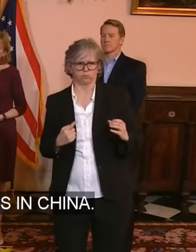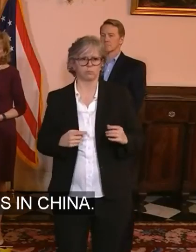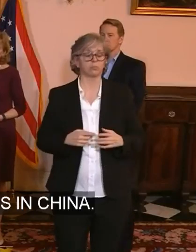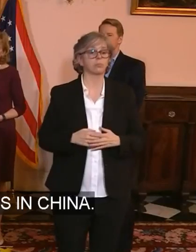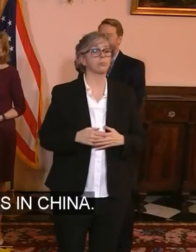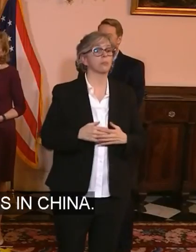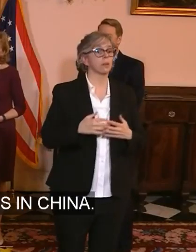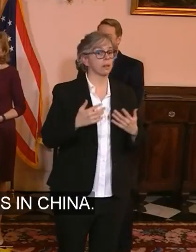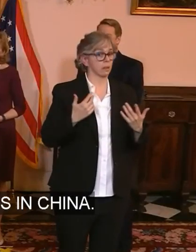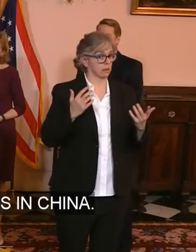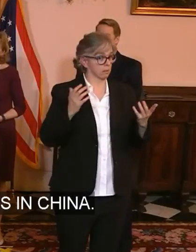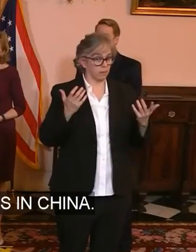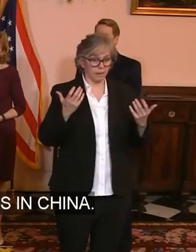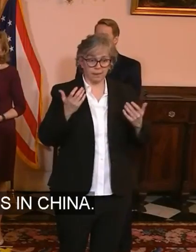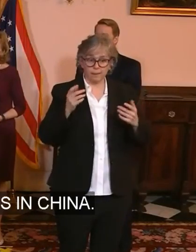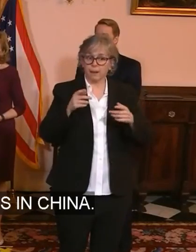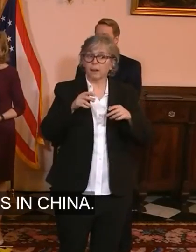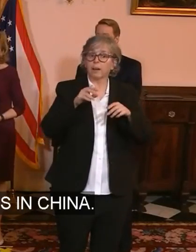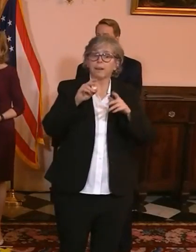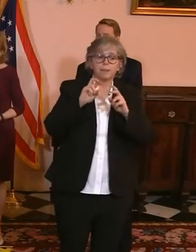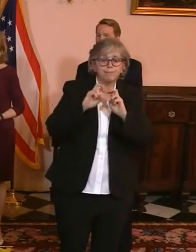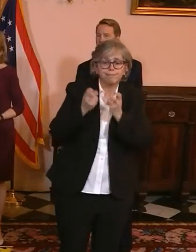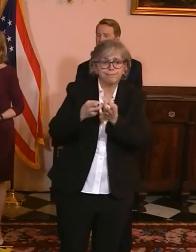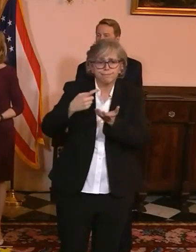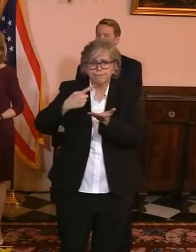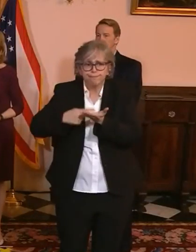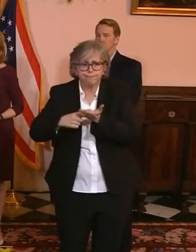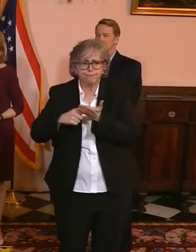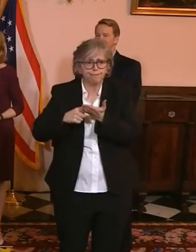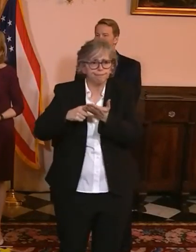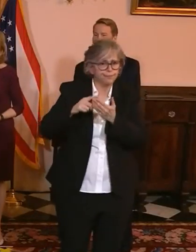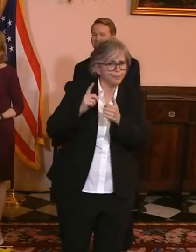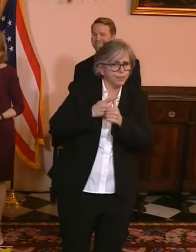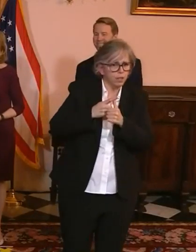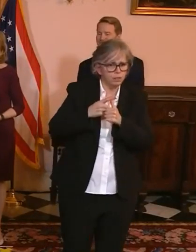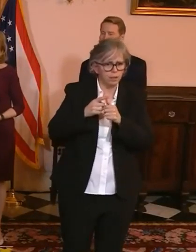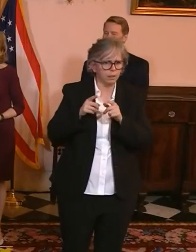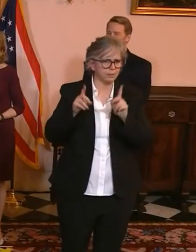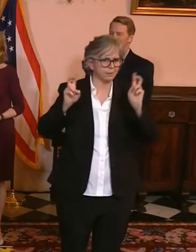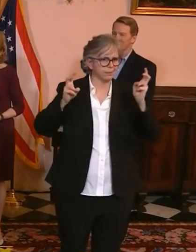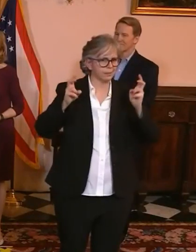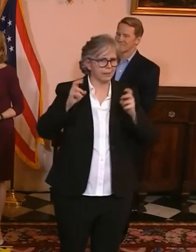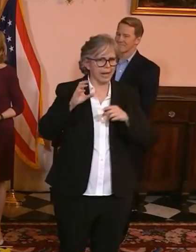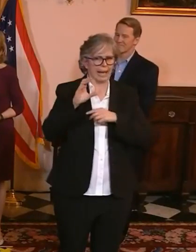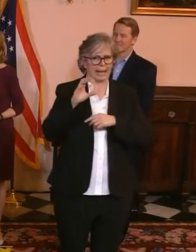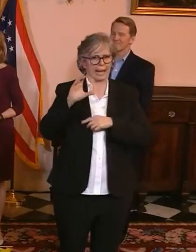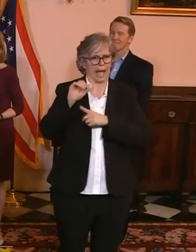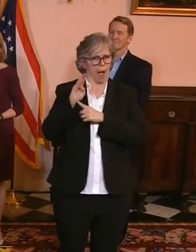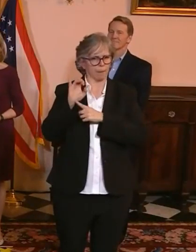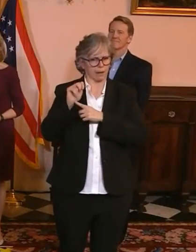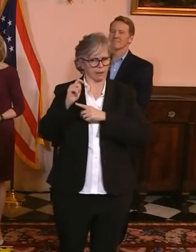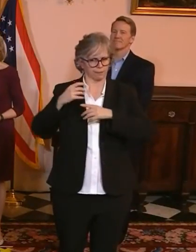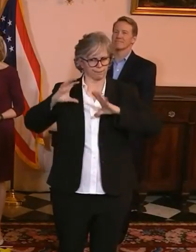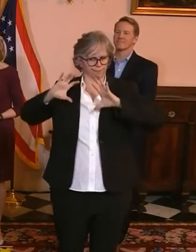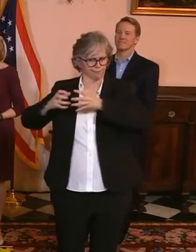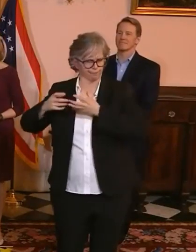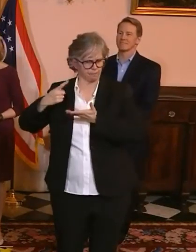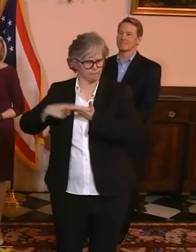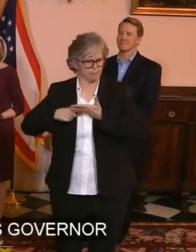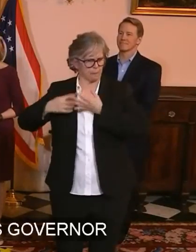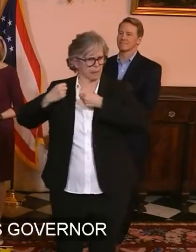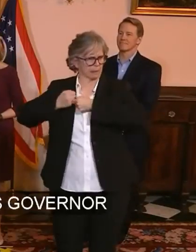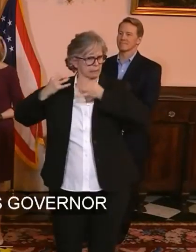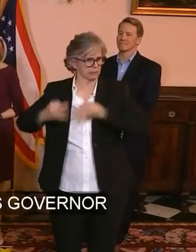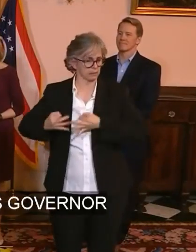as a cabinet under our governor during mid-February. But of course, on February 16th, we